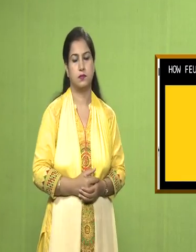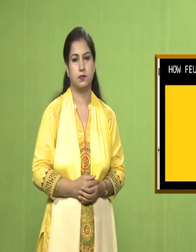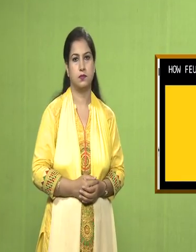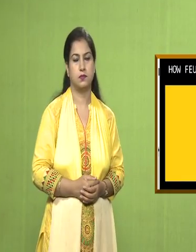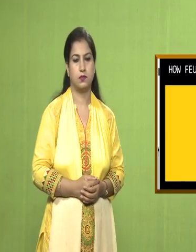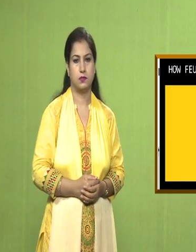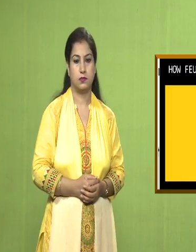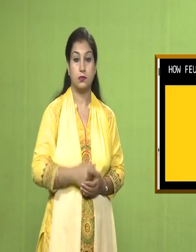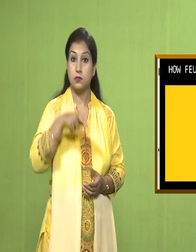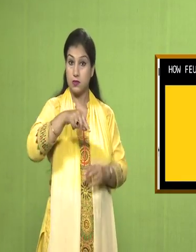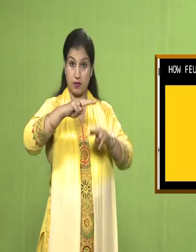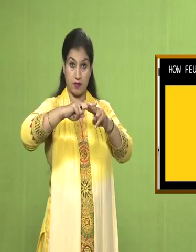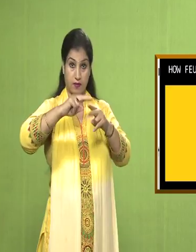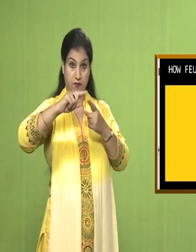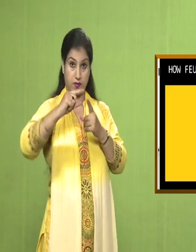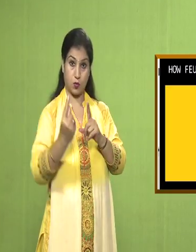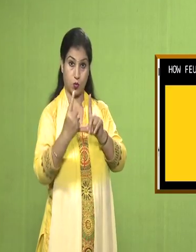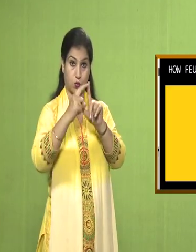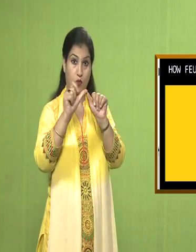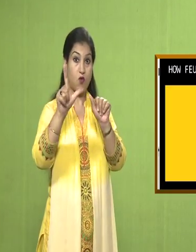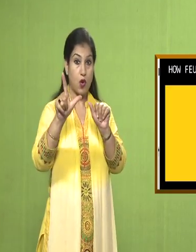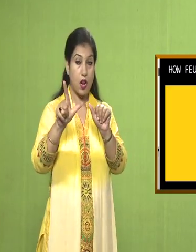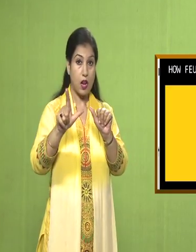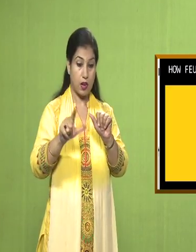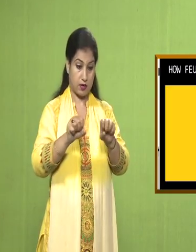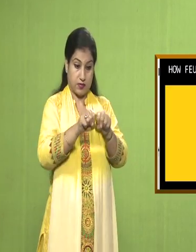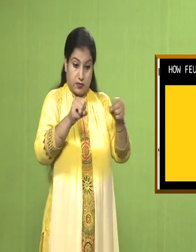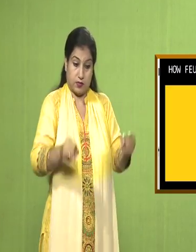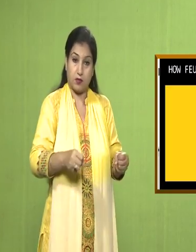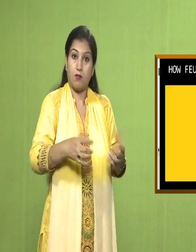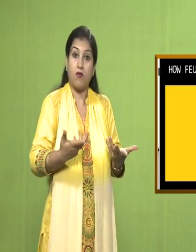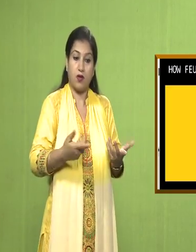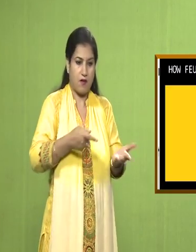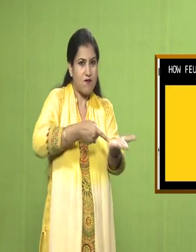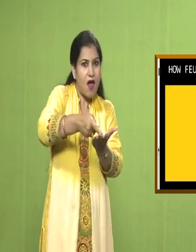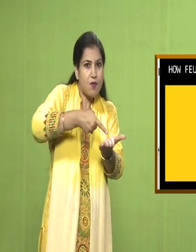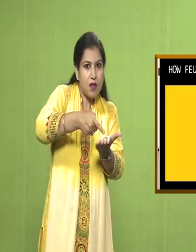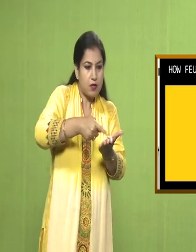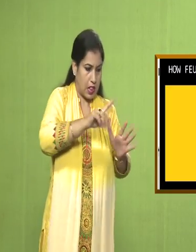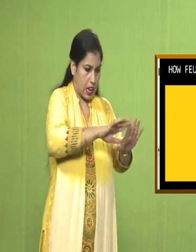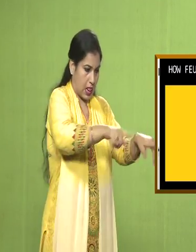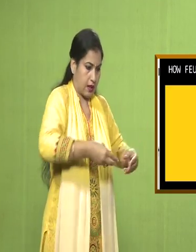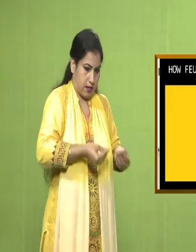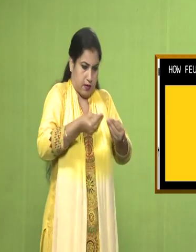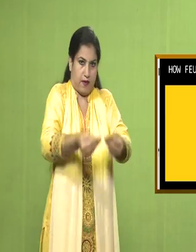In the feudal system, the farmers were given lands on which they could